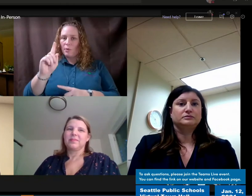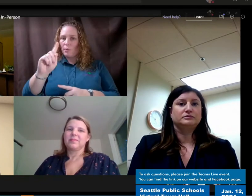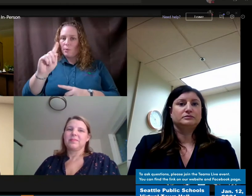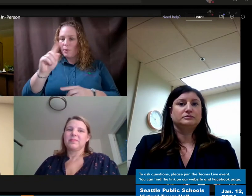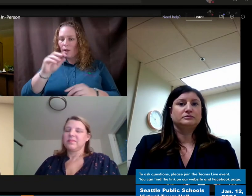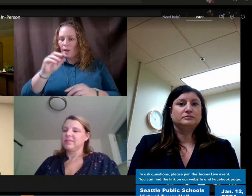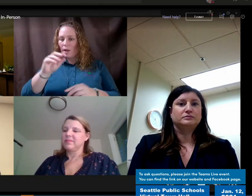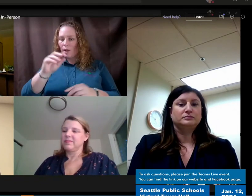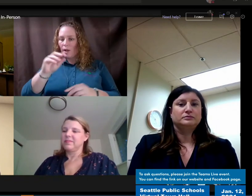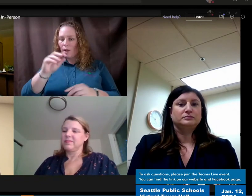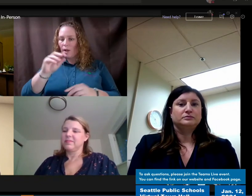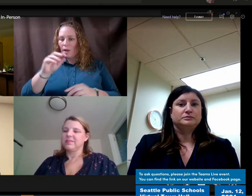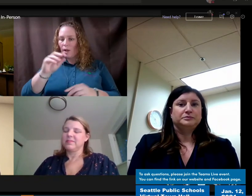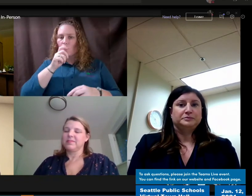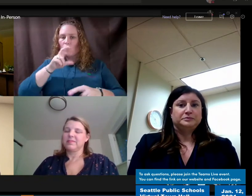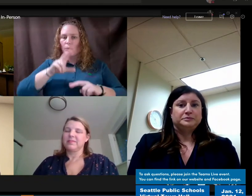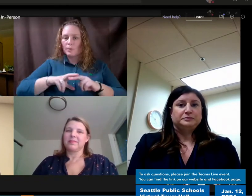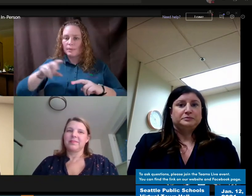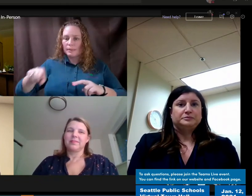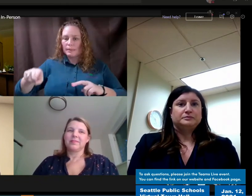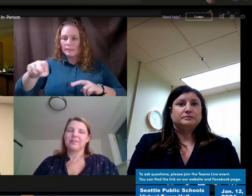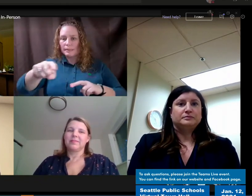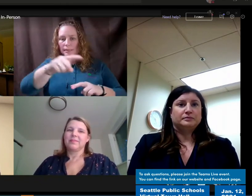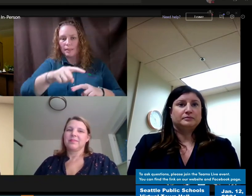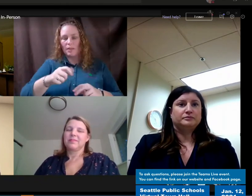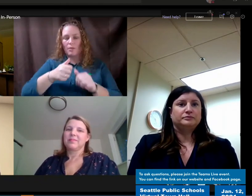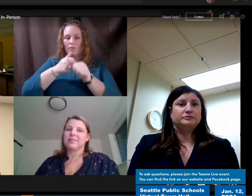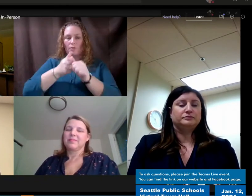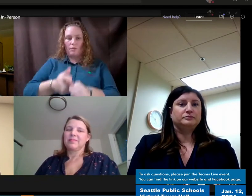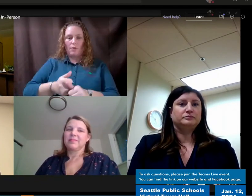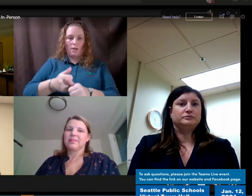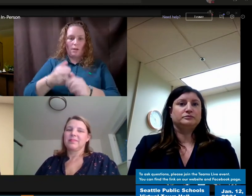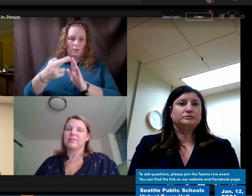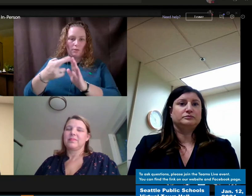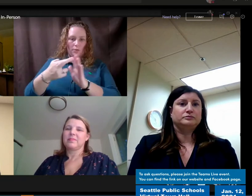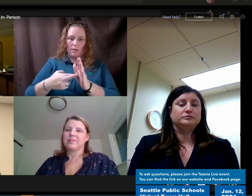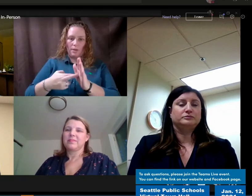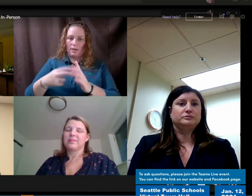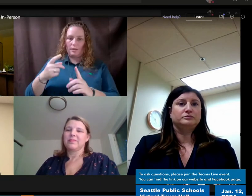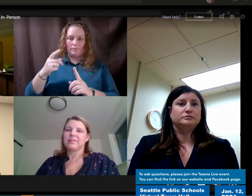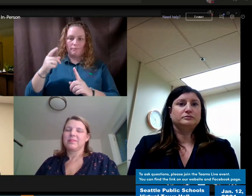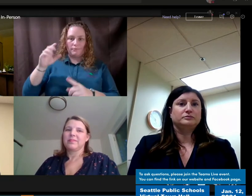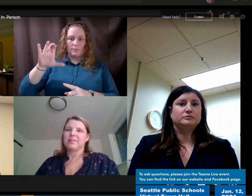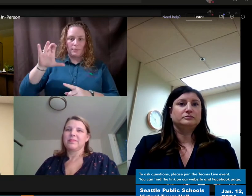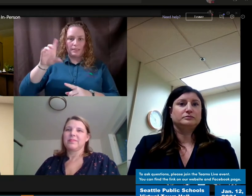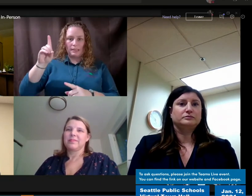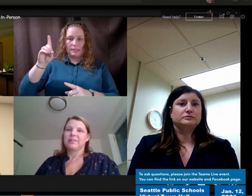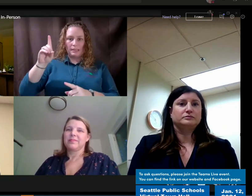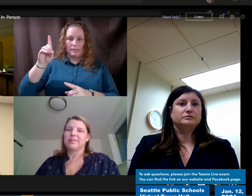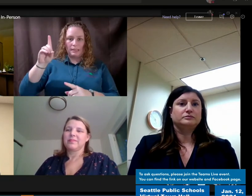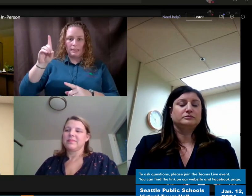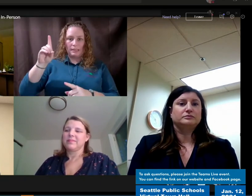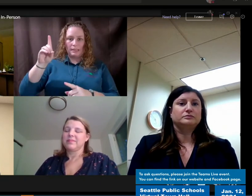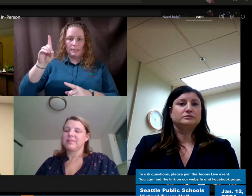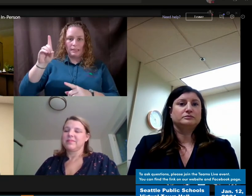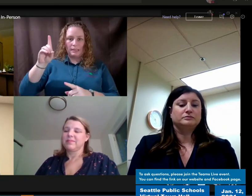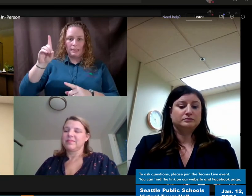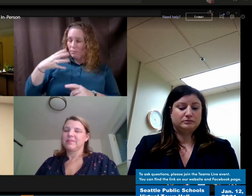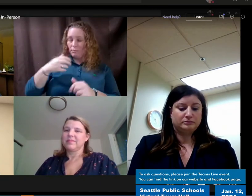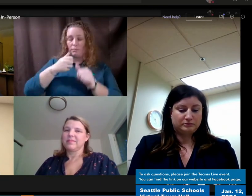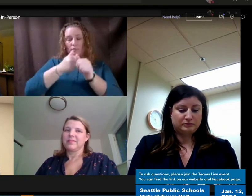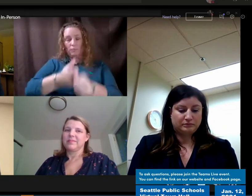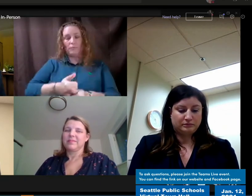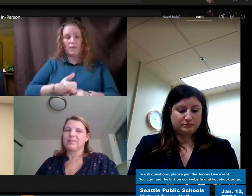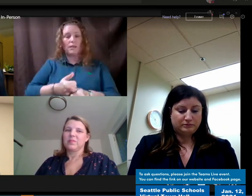so we would be following all the regulations that come straight from the CDC and would be doing that. You know, so